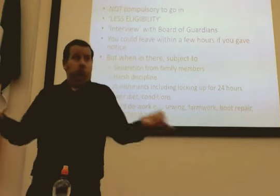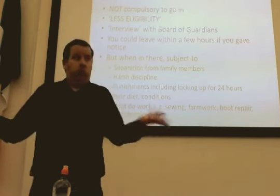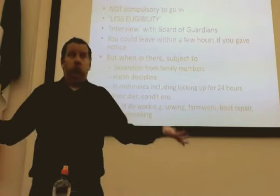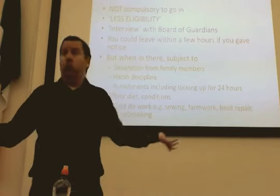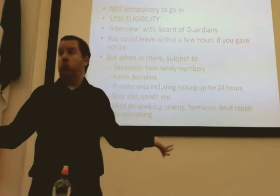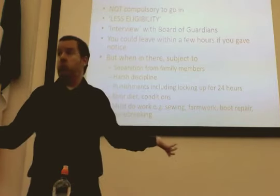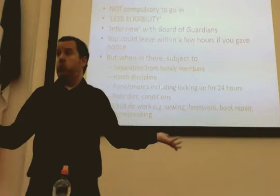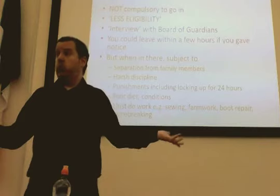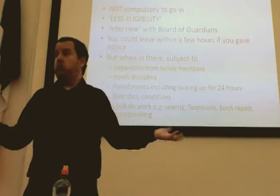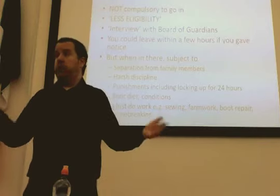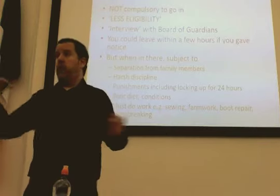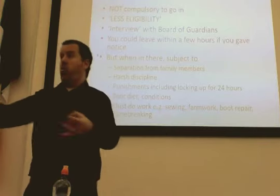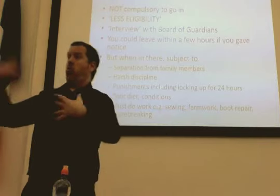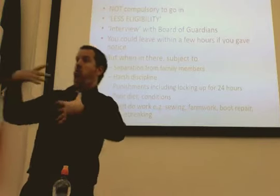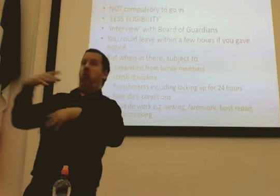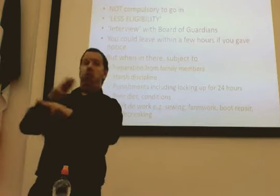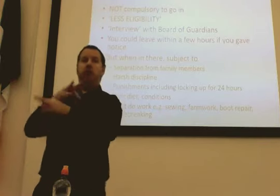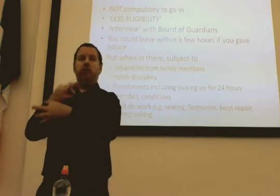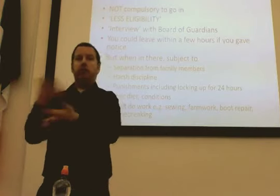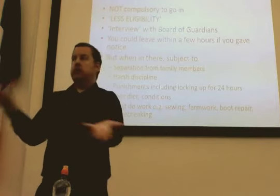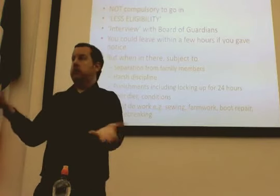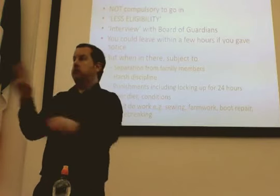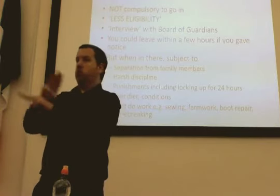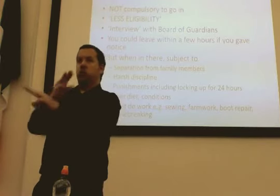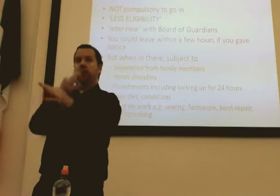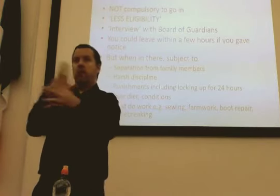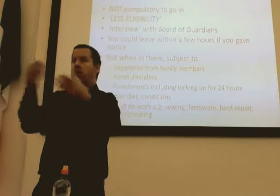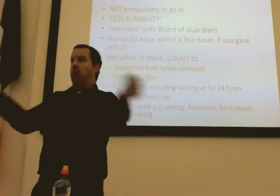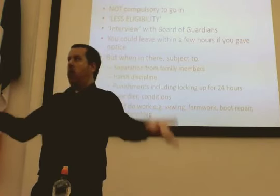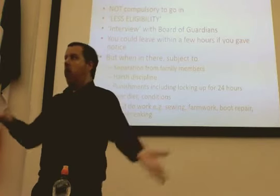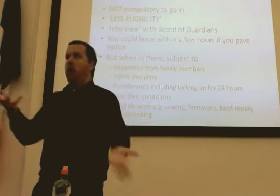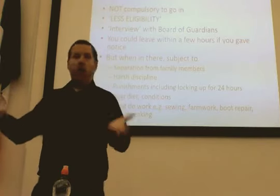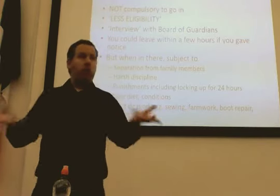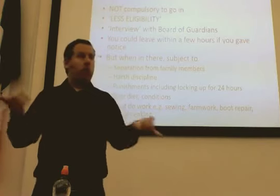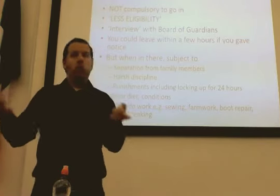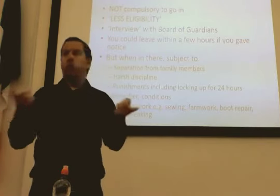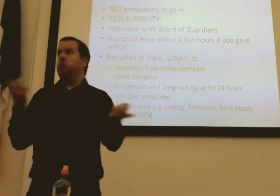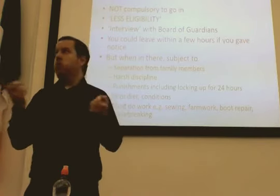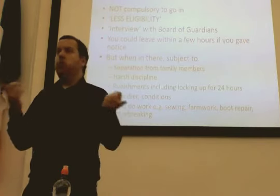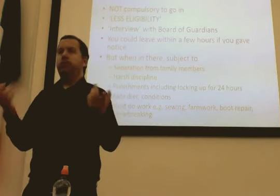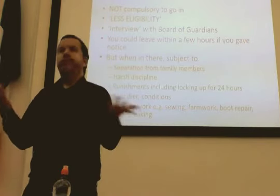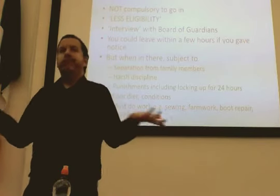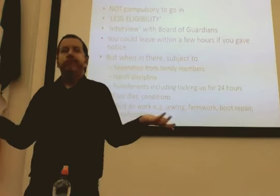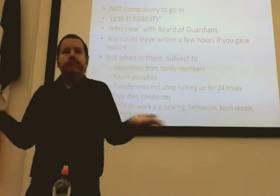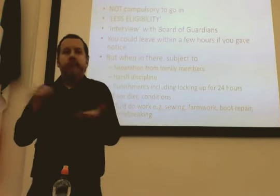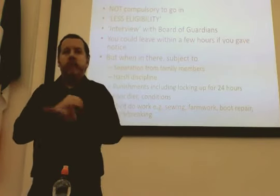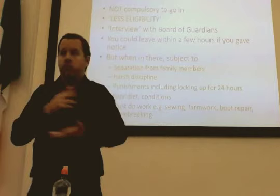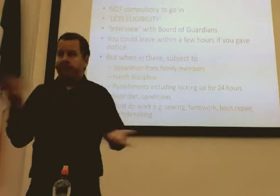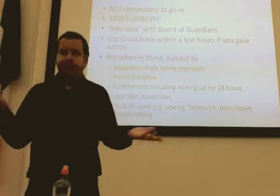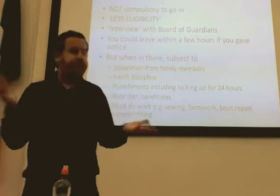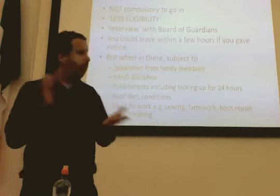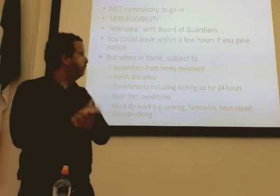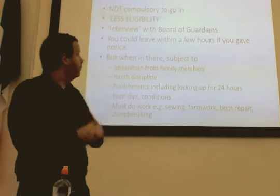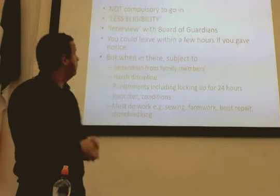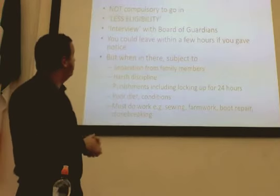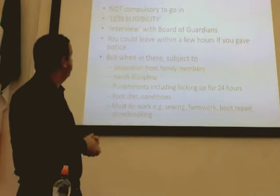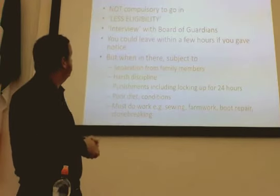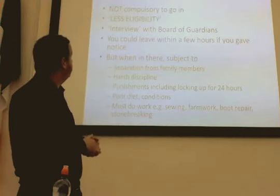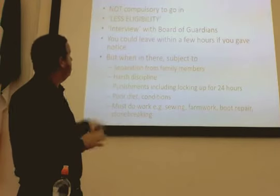option but to go into the workhouse. Maybe their parents had disowned them, they couldn't get a job, they were on the street, so this is